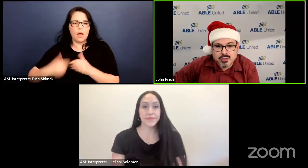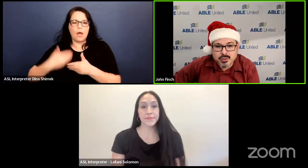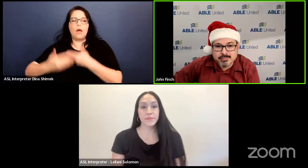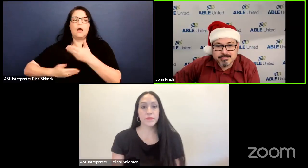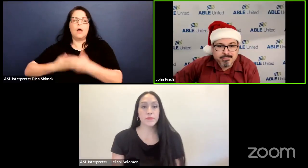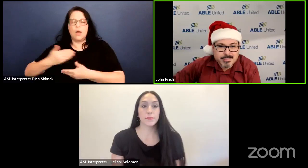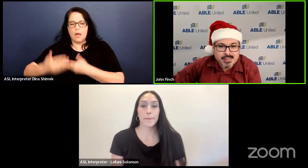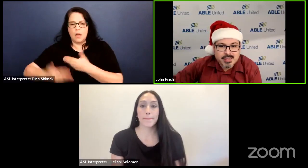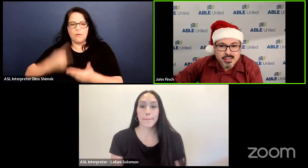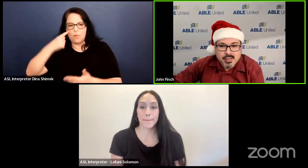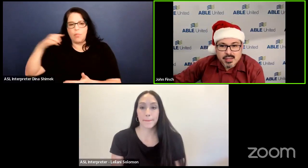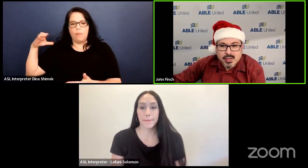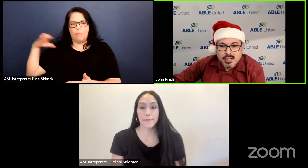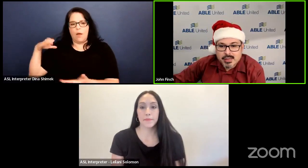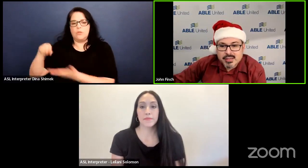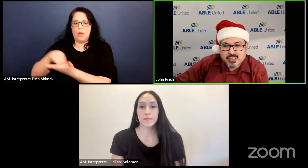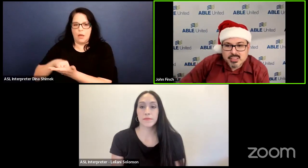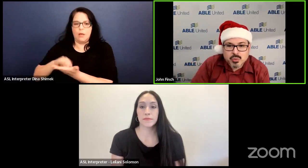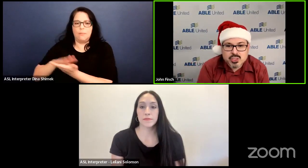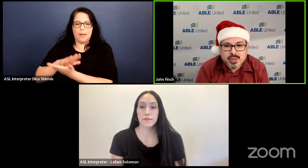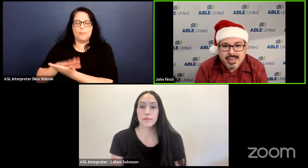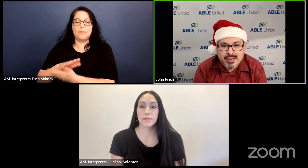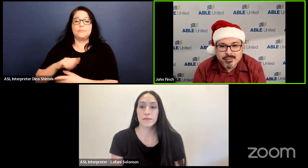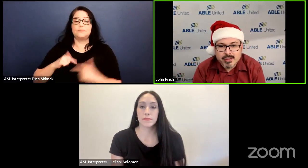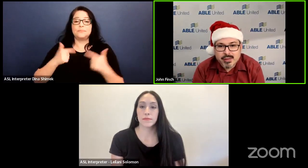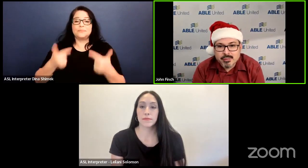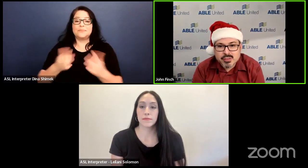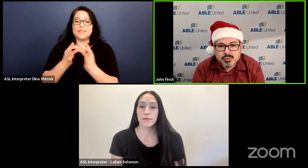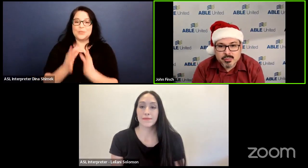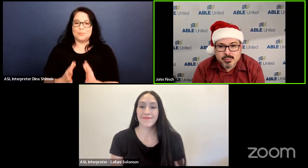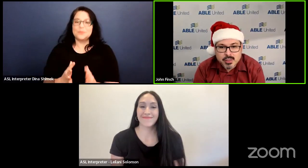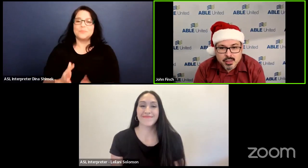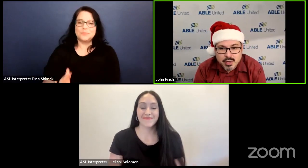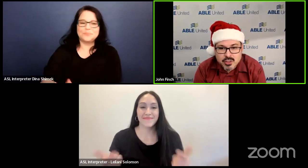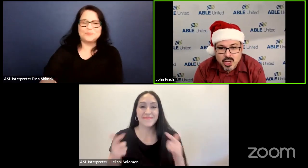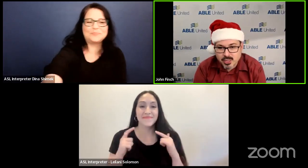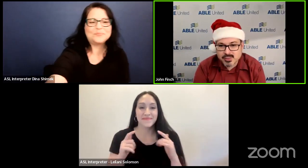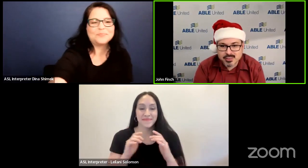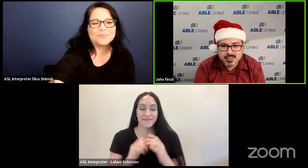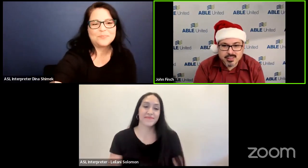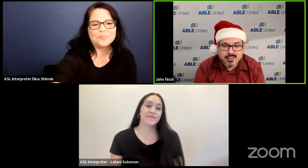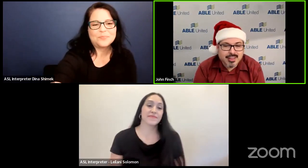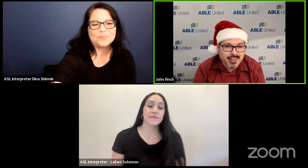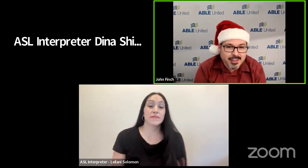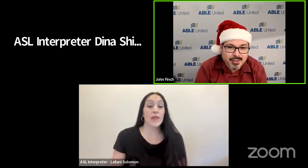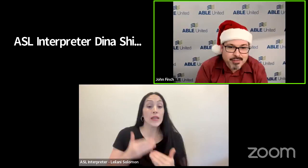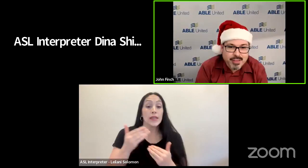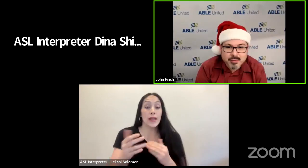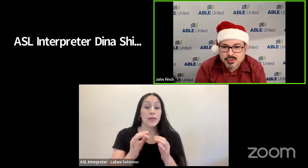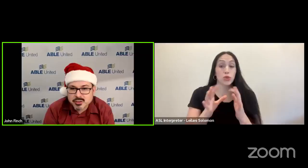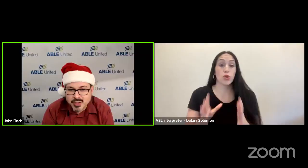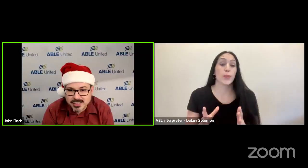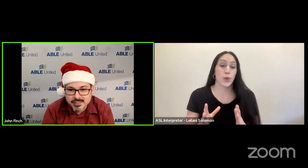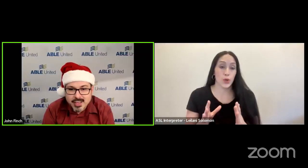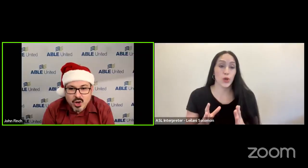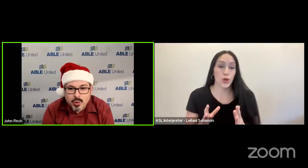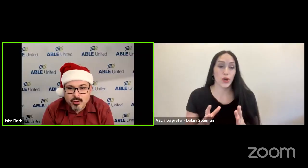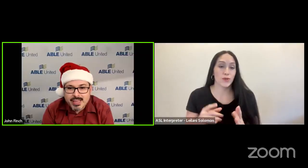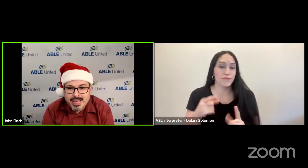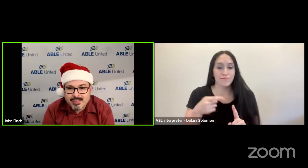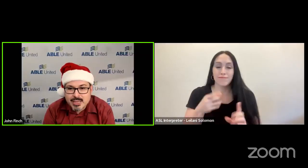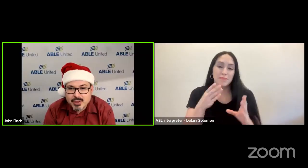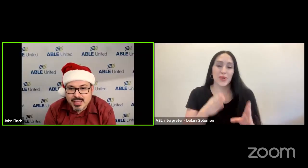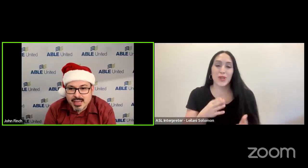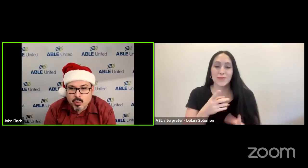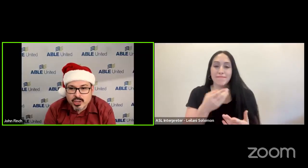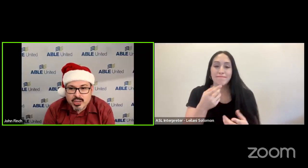to do it. Here's the next question we have. This is from anonymous attendee. I love that, which is fine. We